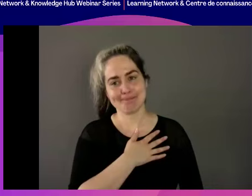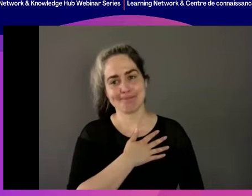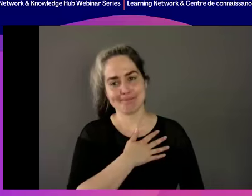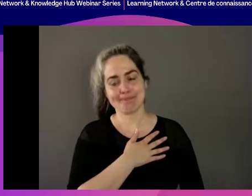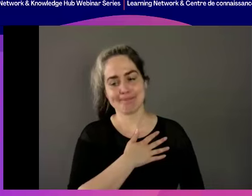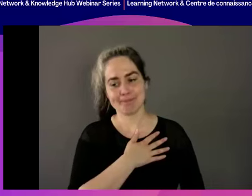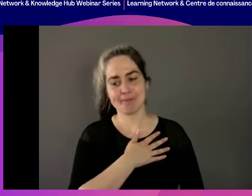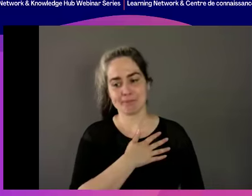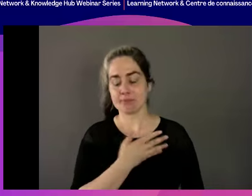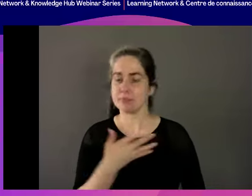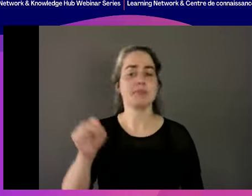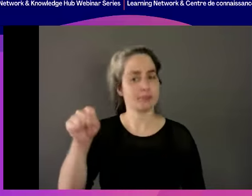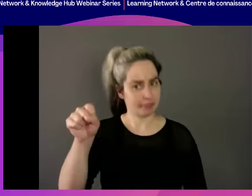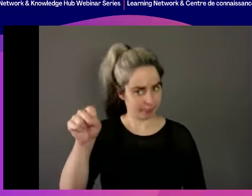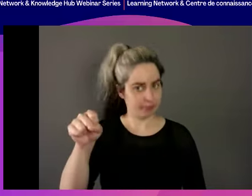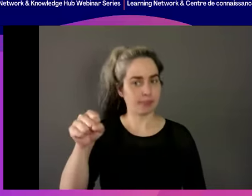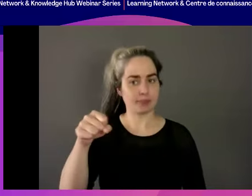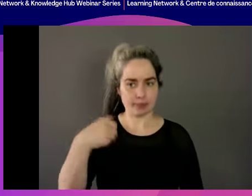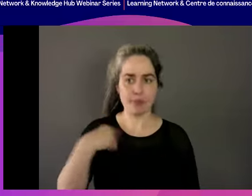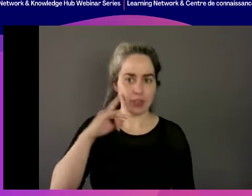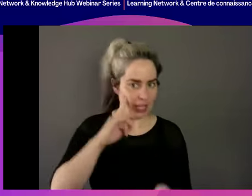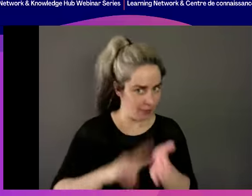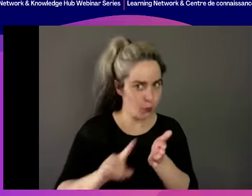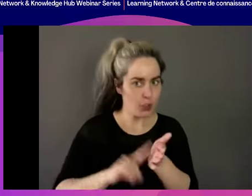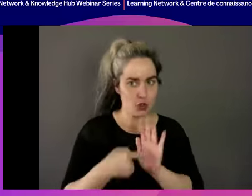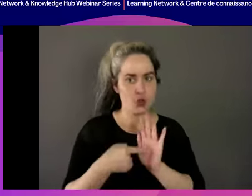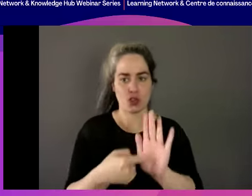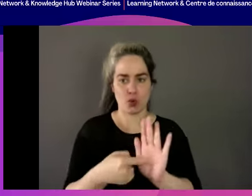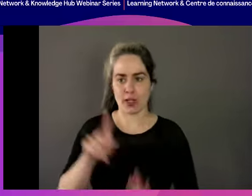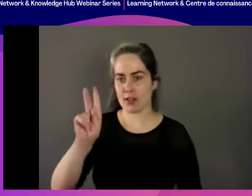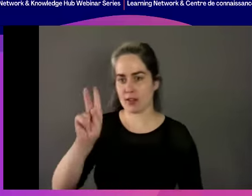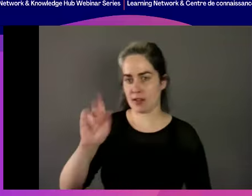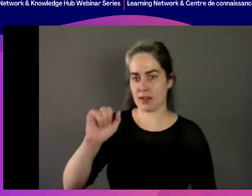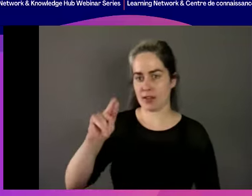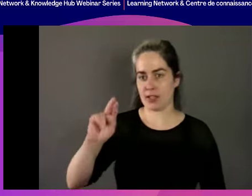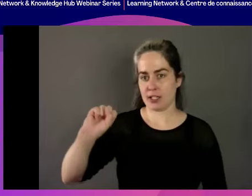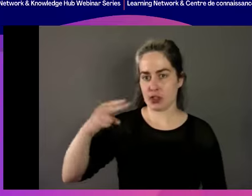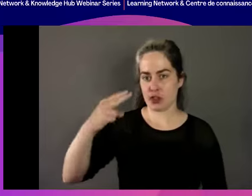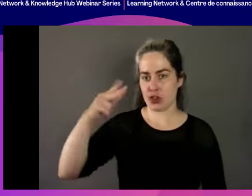absolutely, there is research showing the benefits of kinship care. And